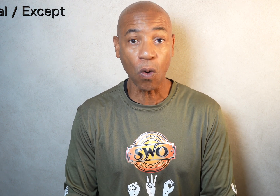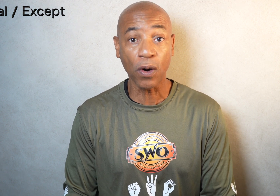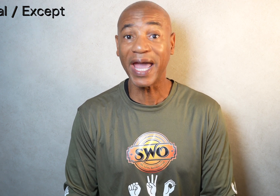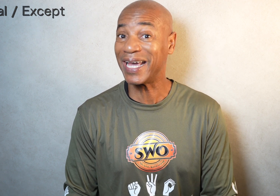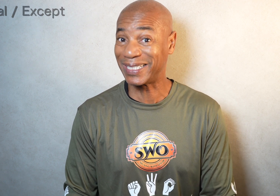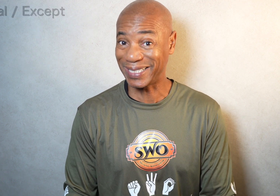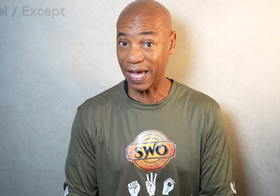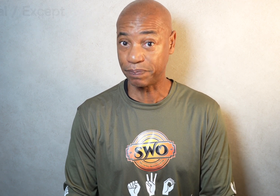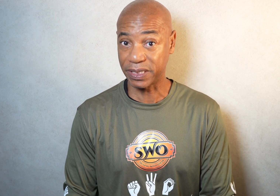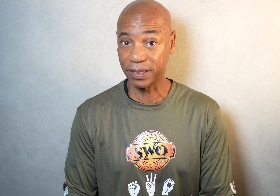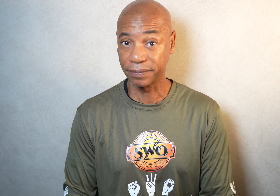or accept.